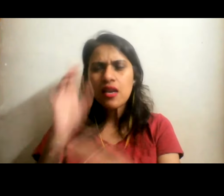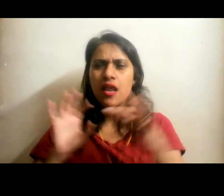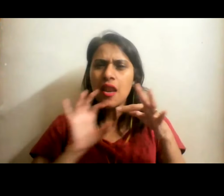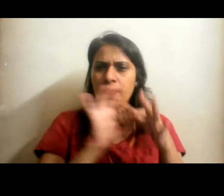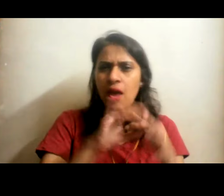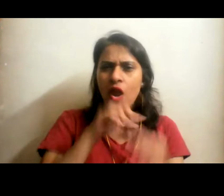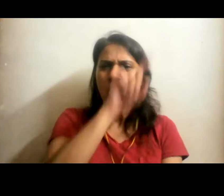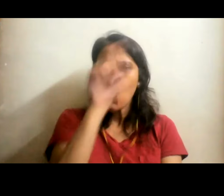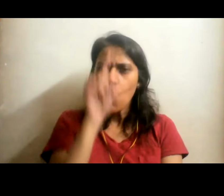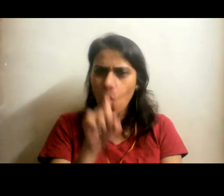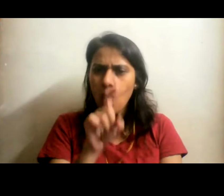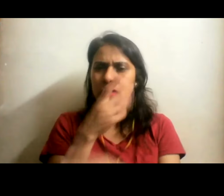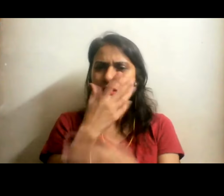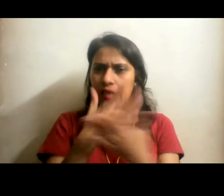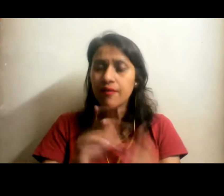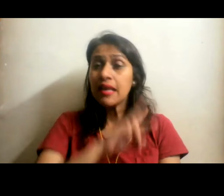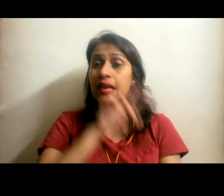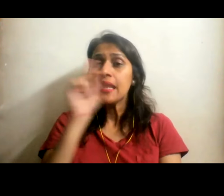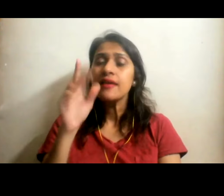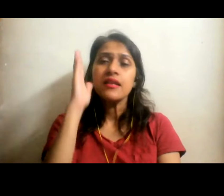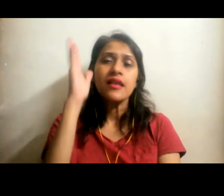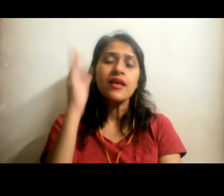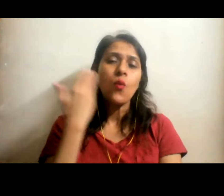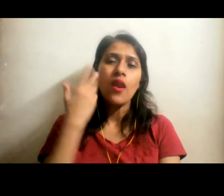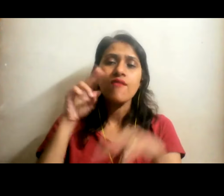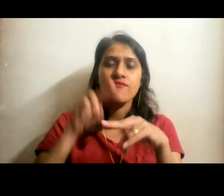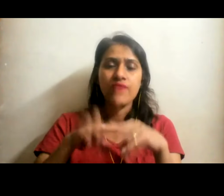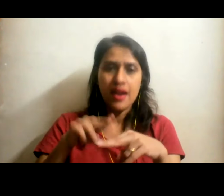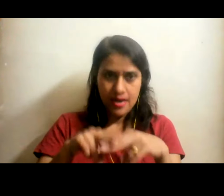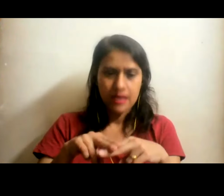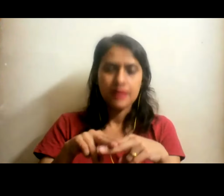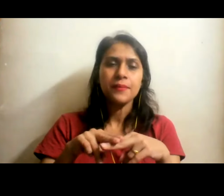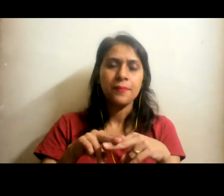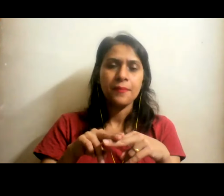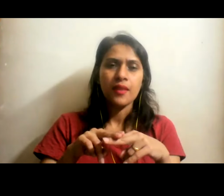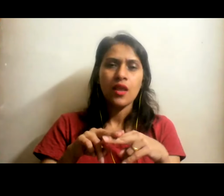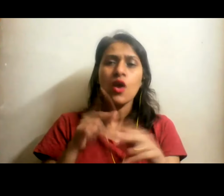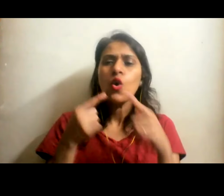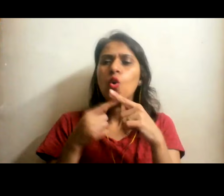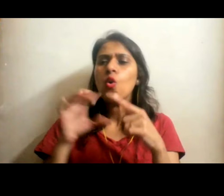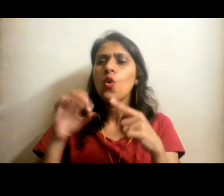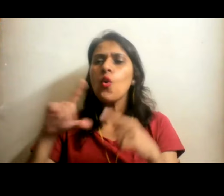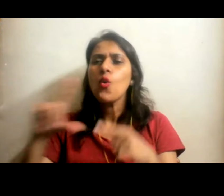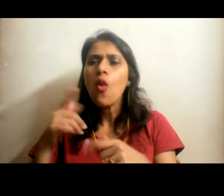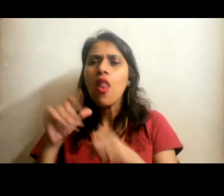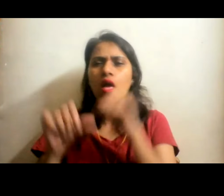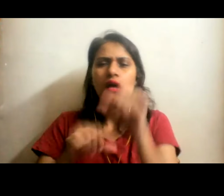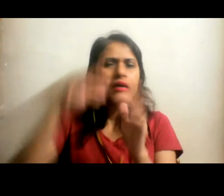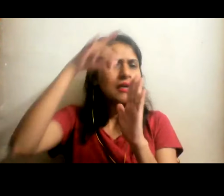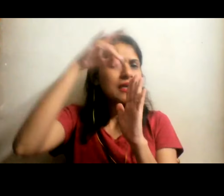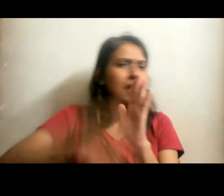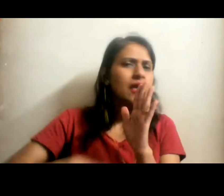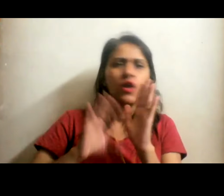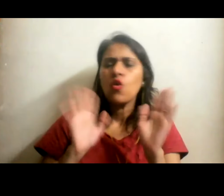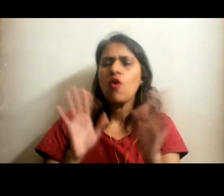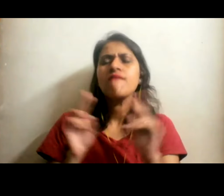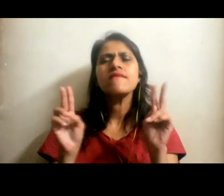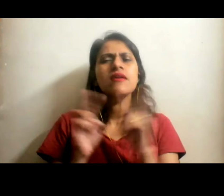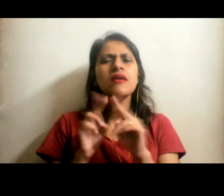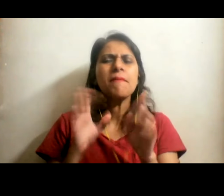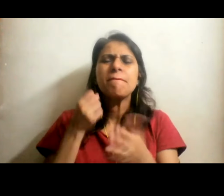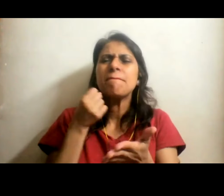because the next lecture on Friday that we have, we'll go into the methods and tools, not again too much into detail, a very basic session,